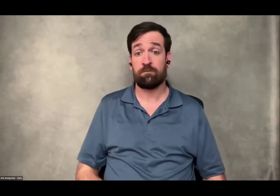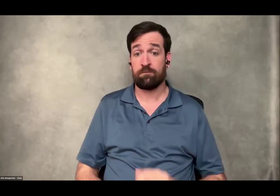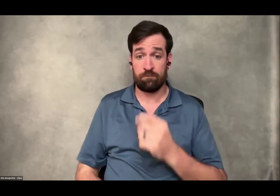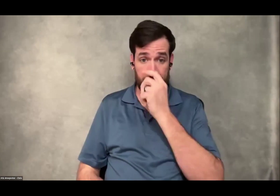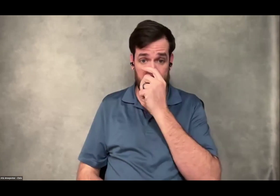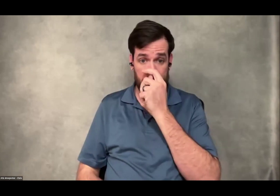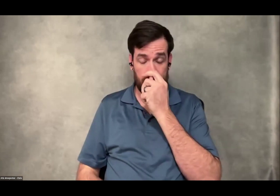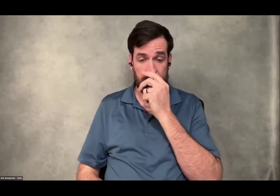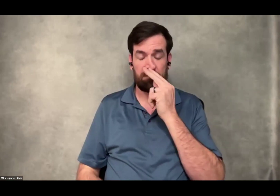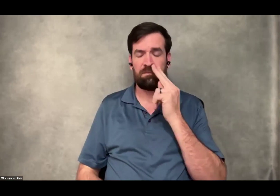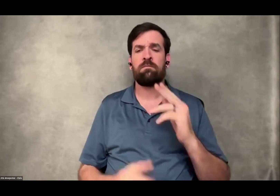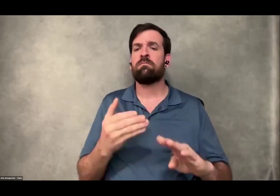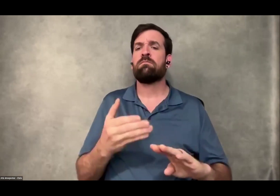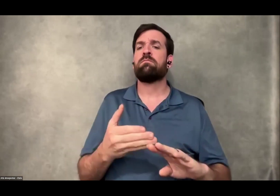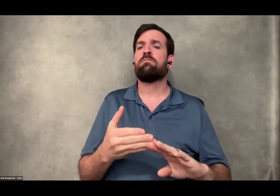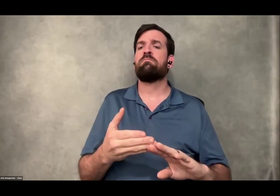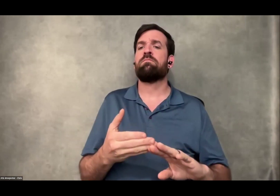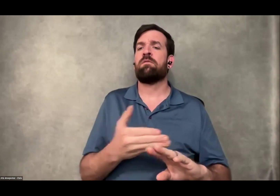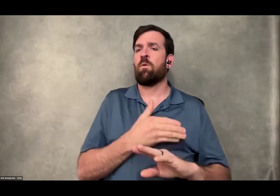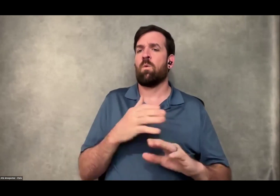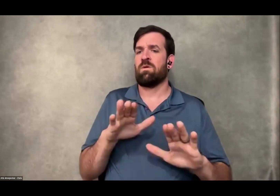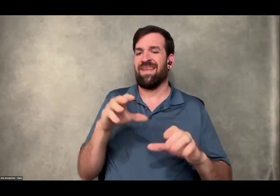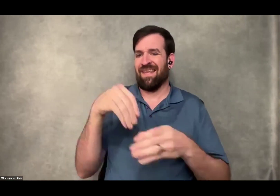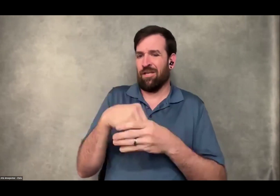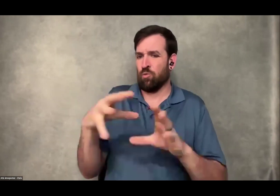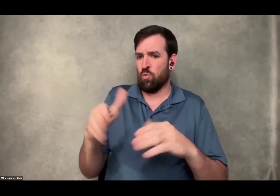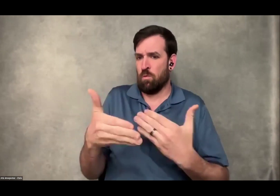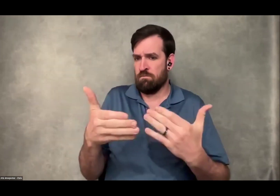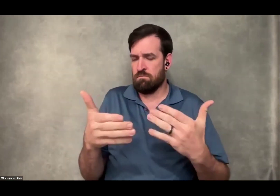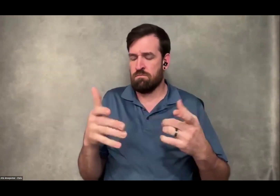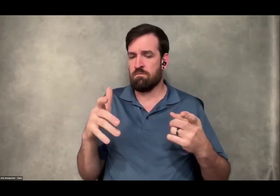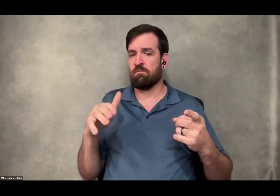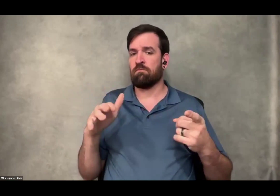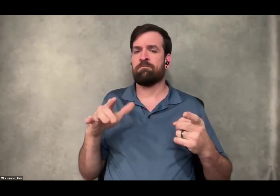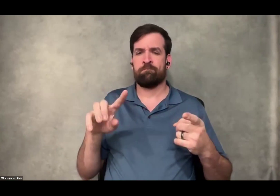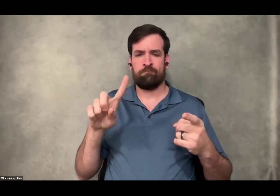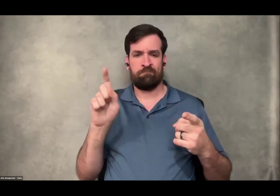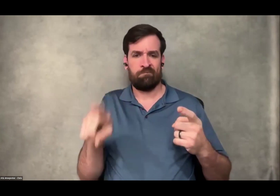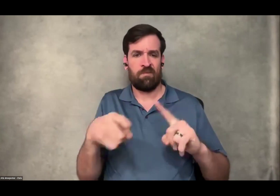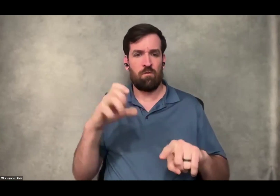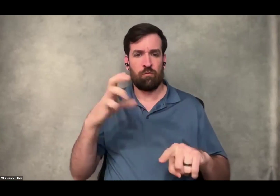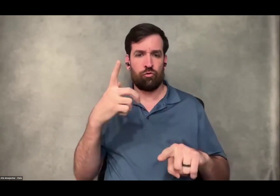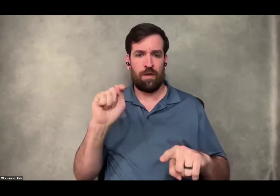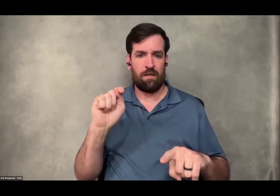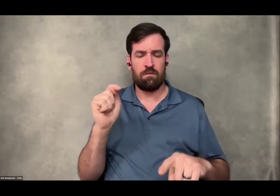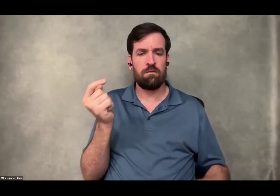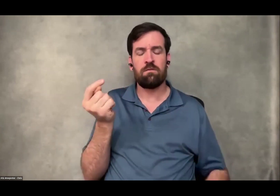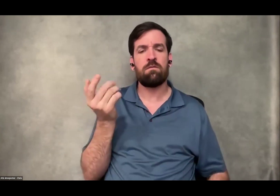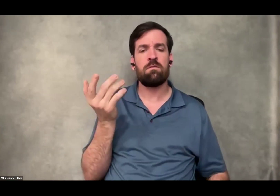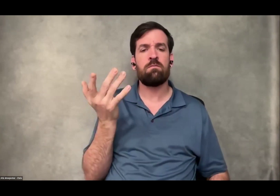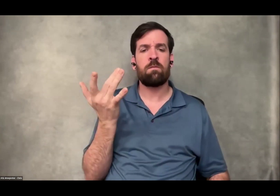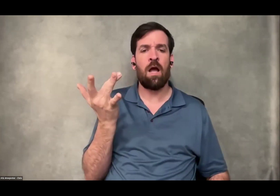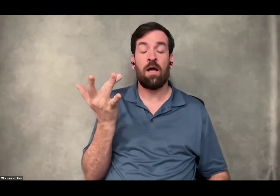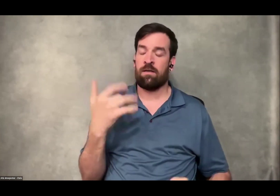We're going to, before we go to the question in the room, any questions in the room, there was a question in the chat, and it was, why is it that, and